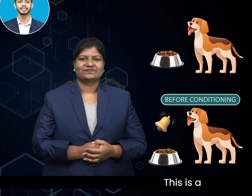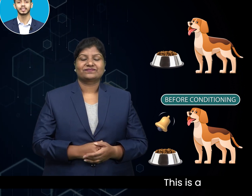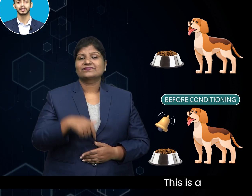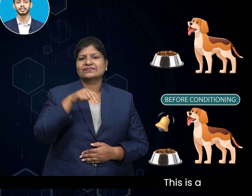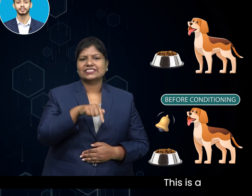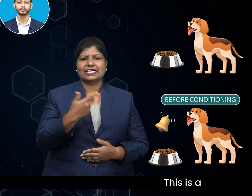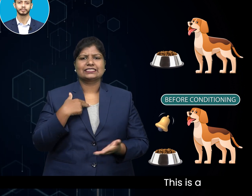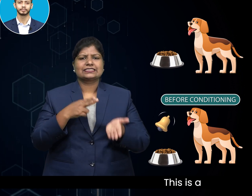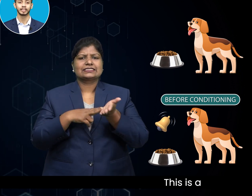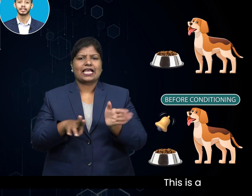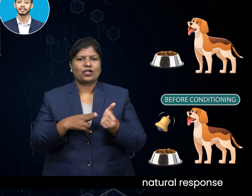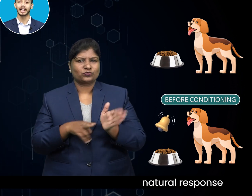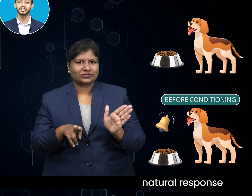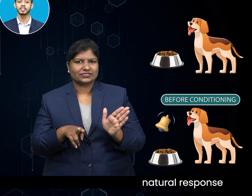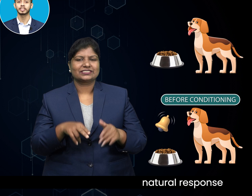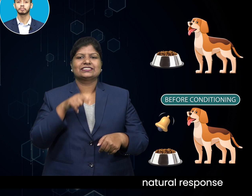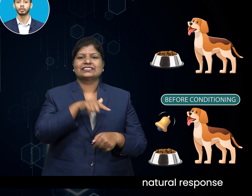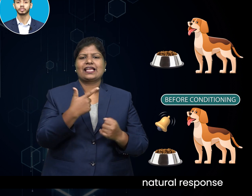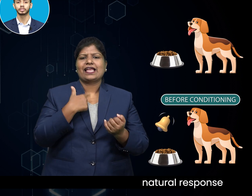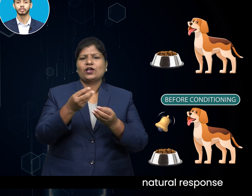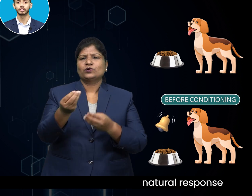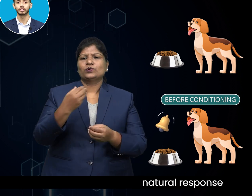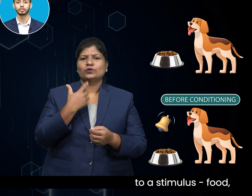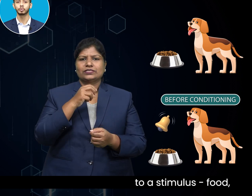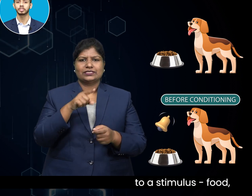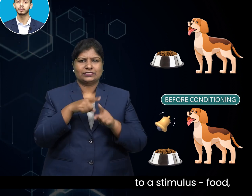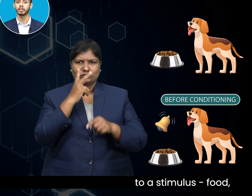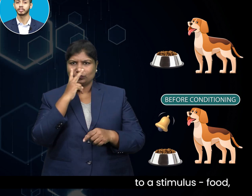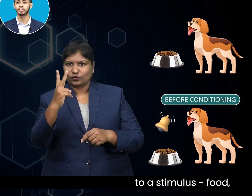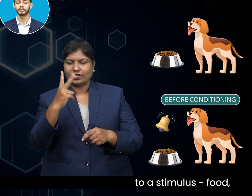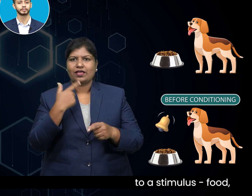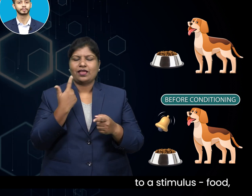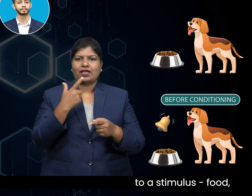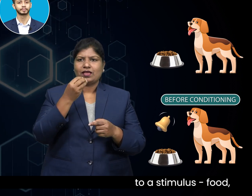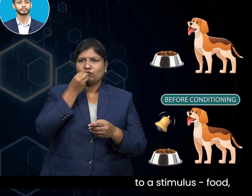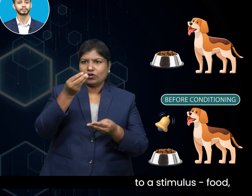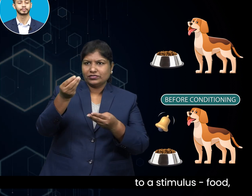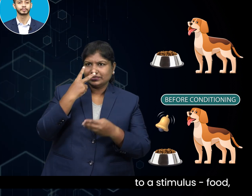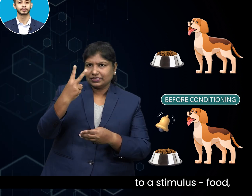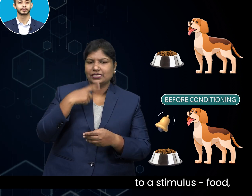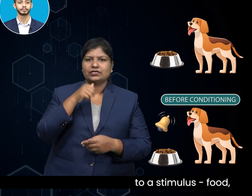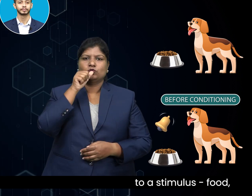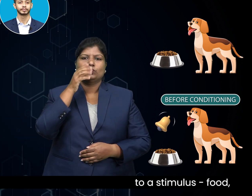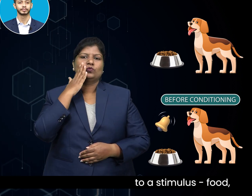This is a natural response to a stimulus.